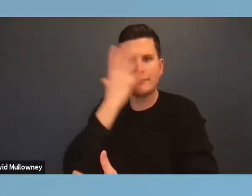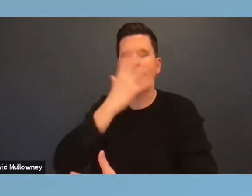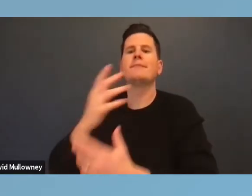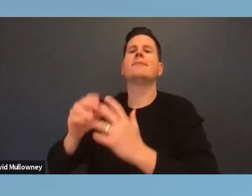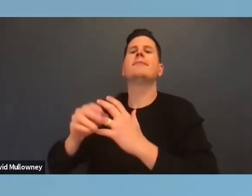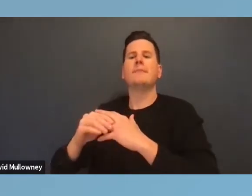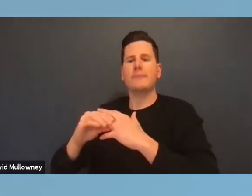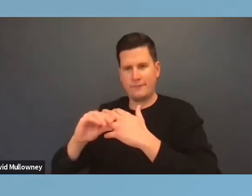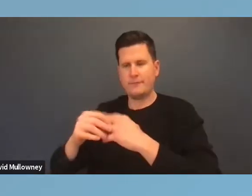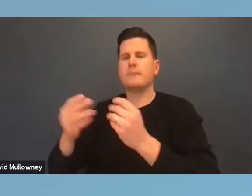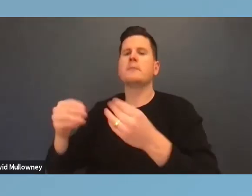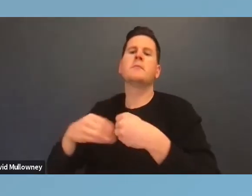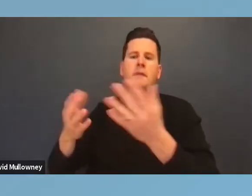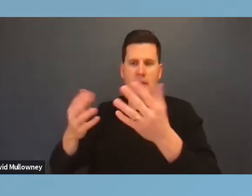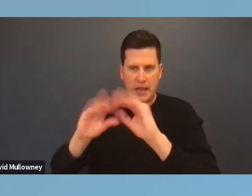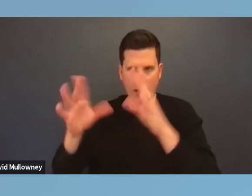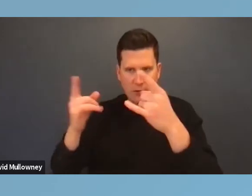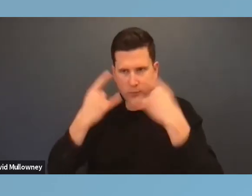your entire face.